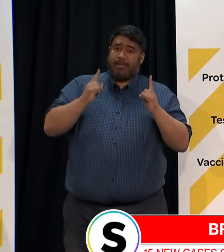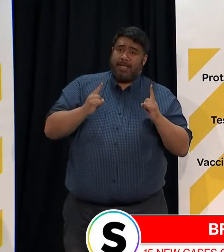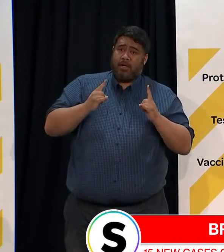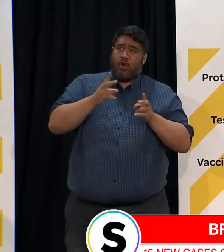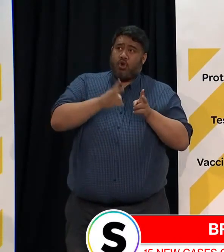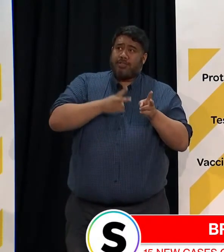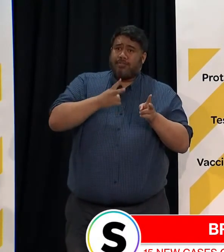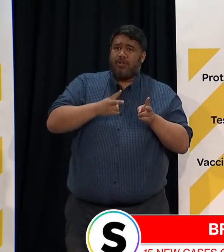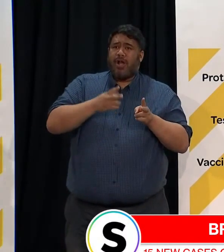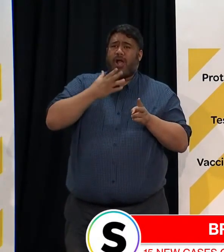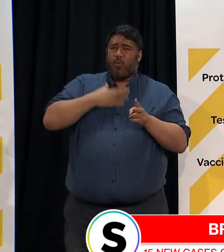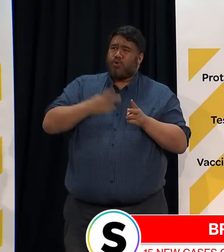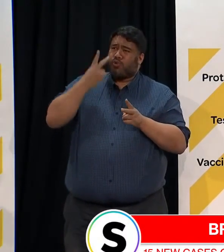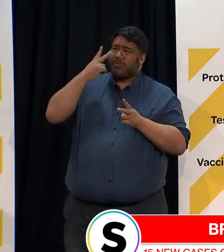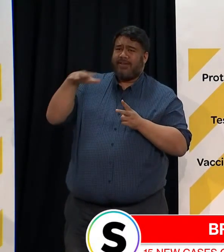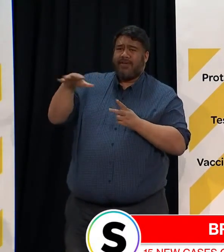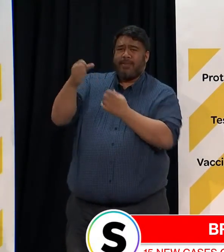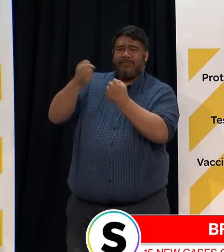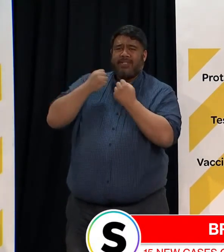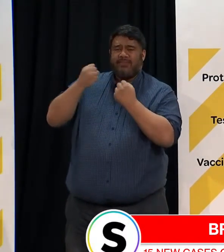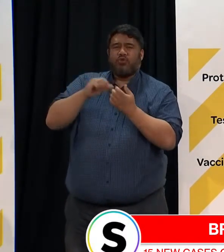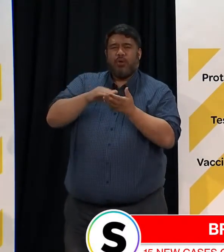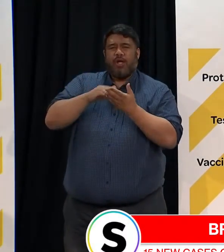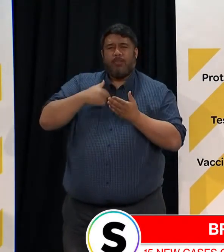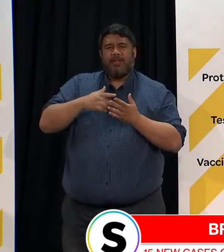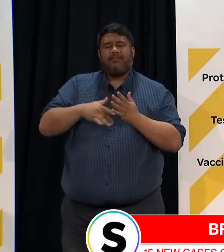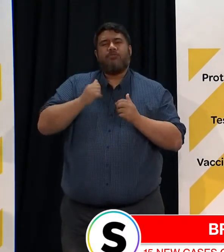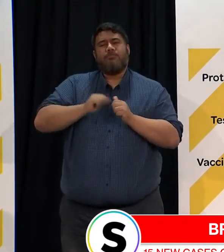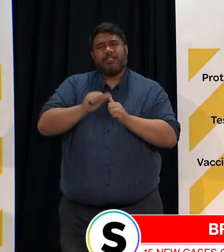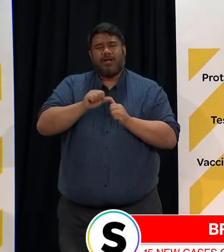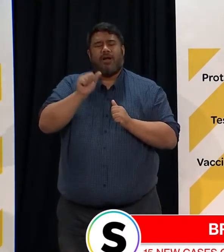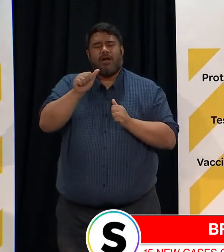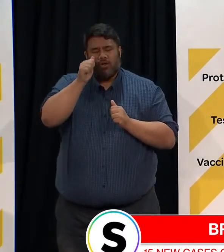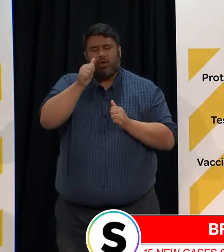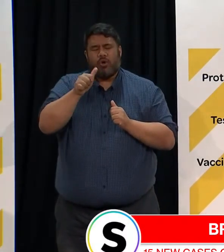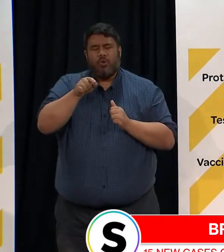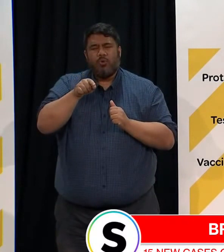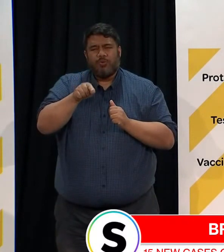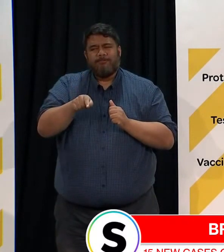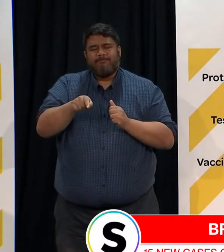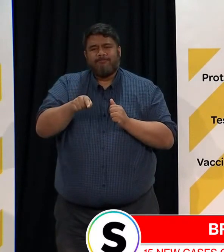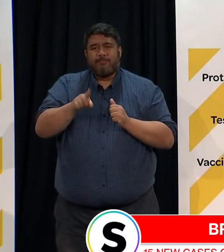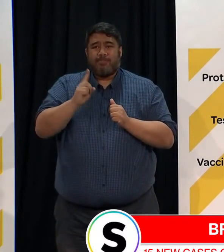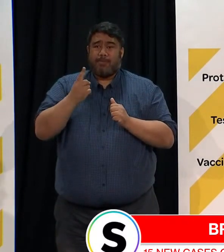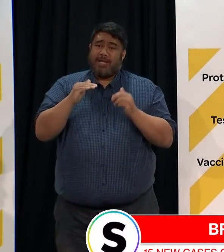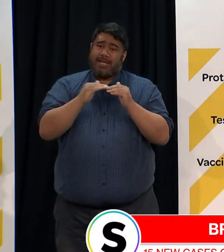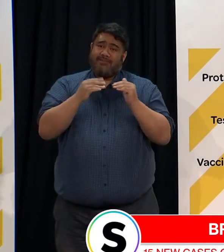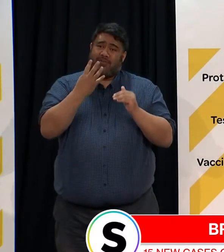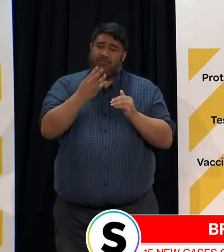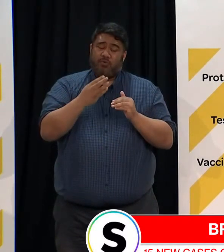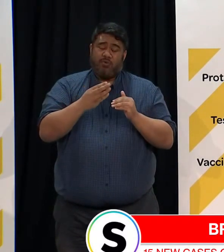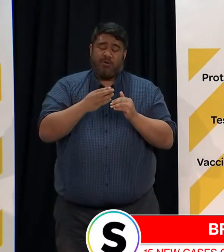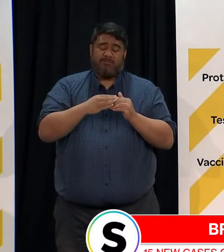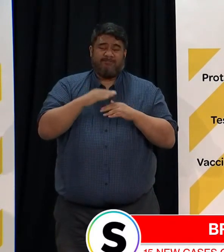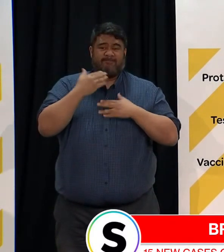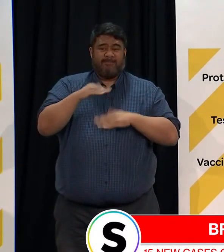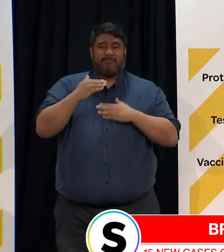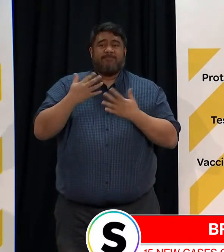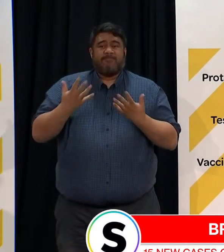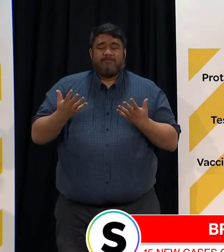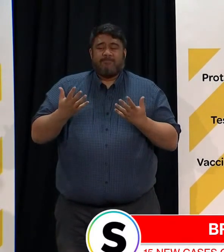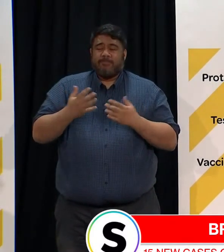recovery. And so it's something we will constantly be looking at, but at the moment, that's what the alert level 4 guidelines do